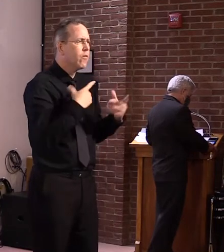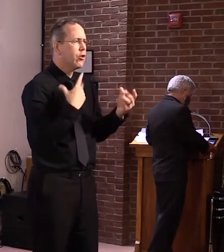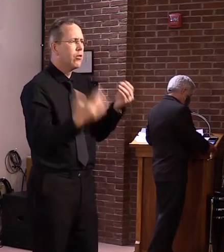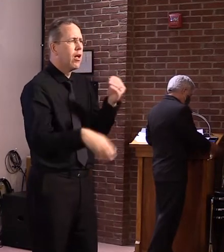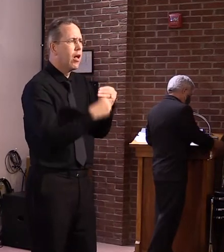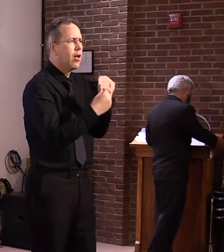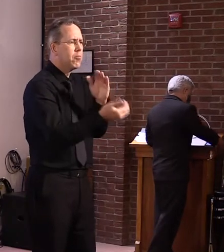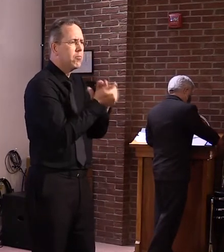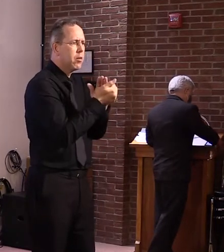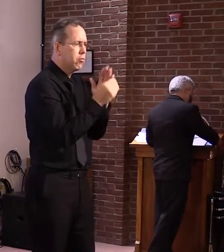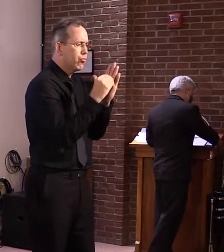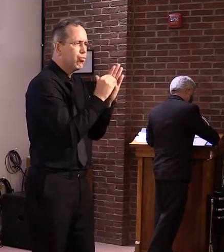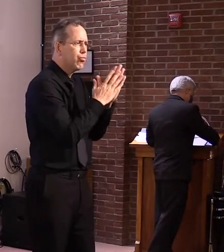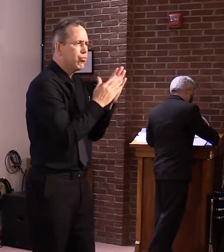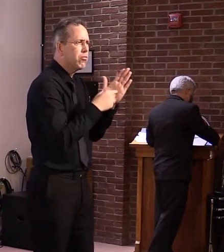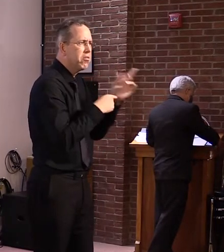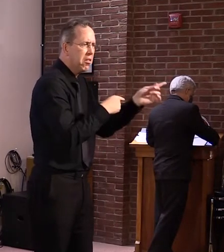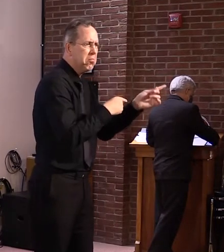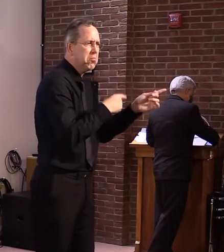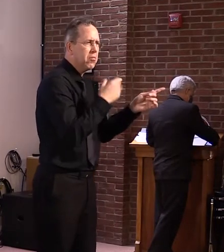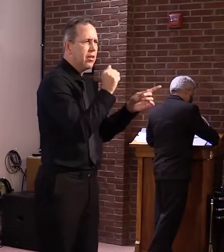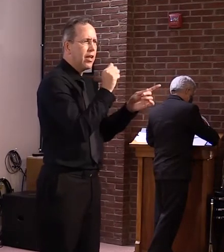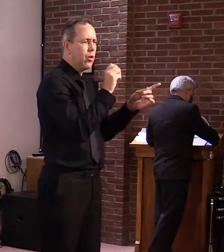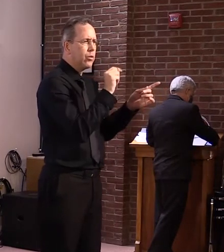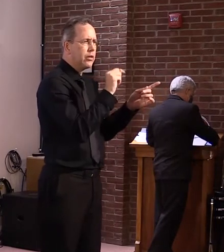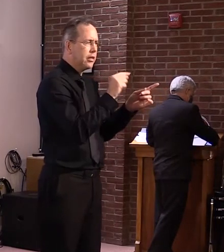Sure. And how about reparations?